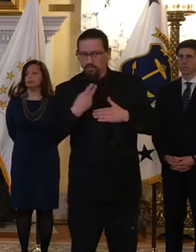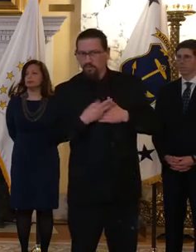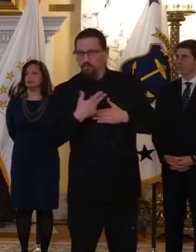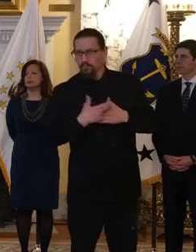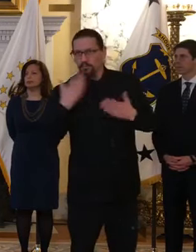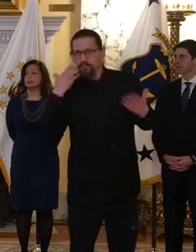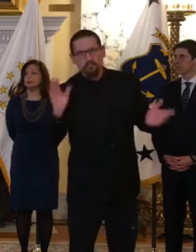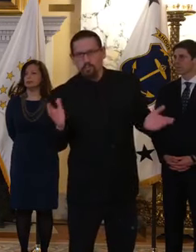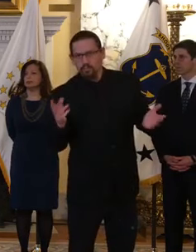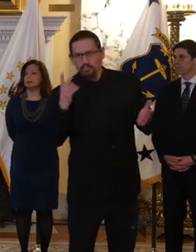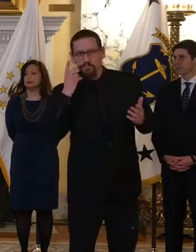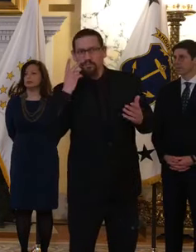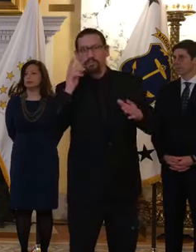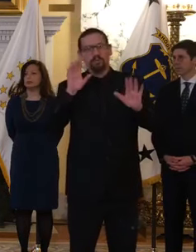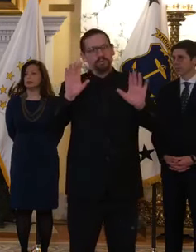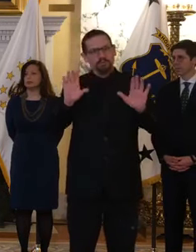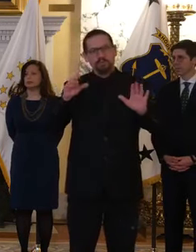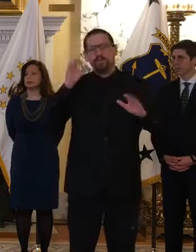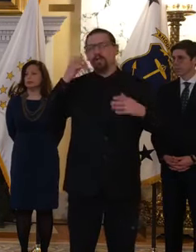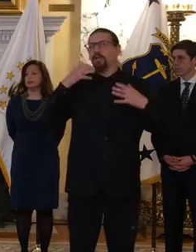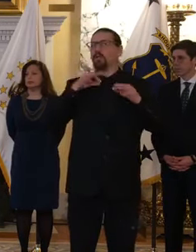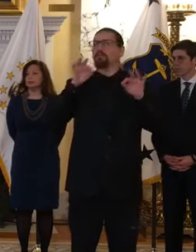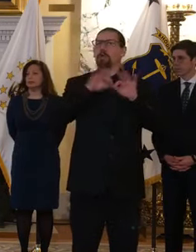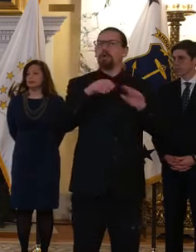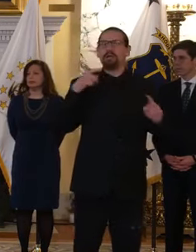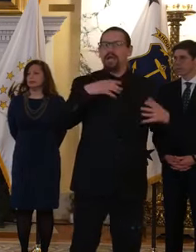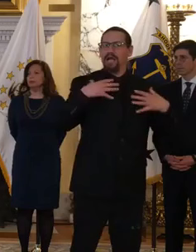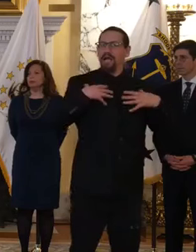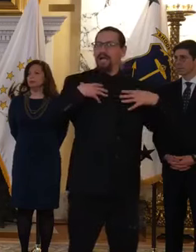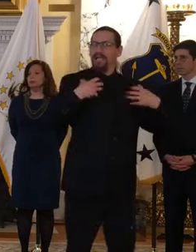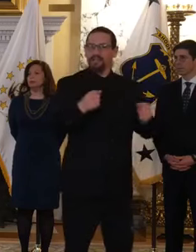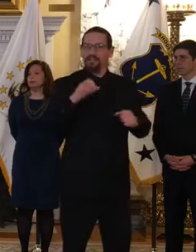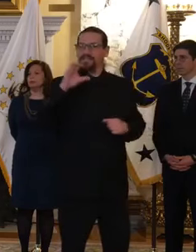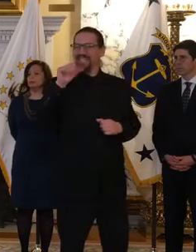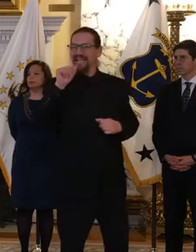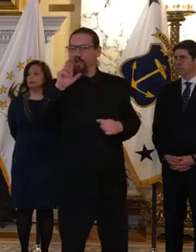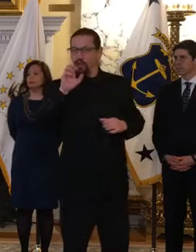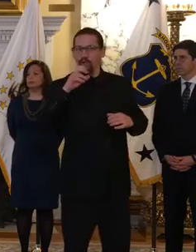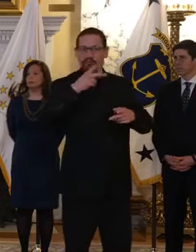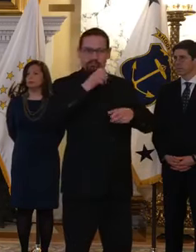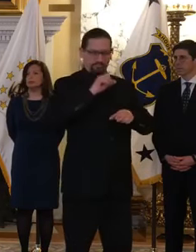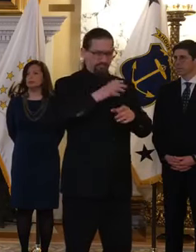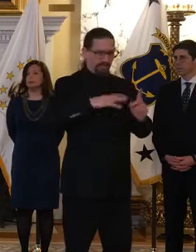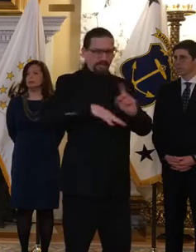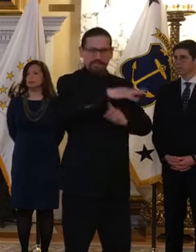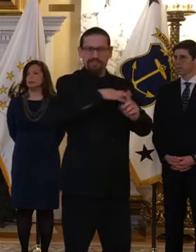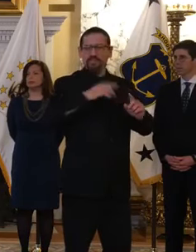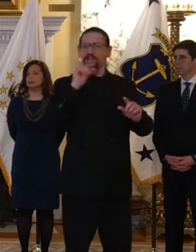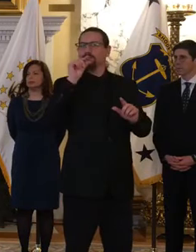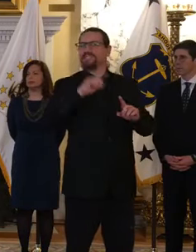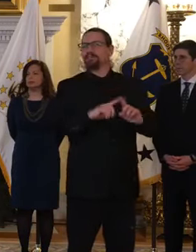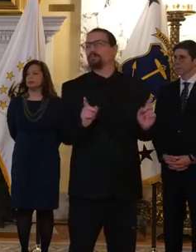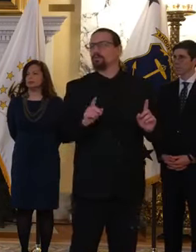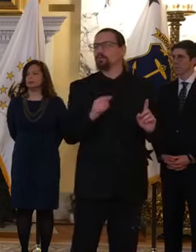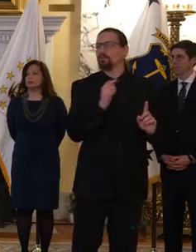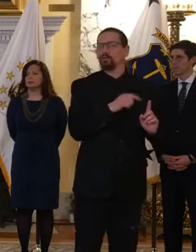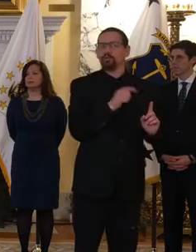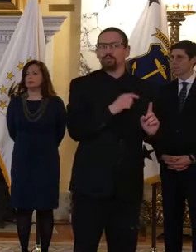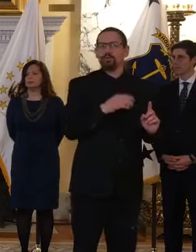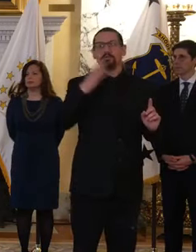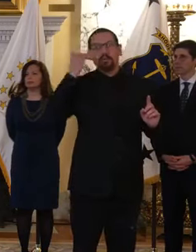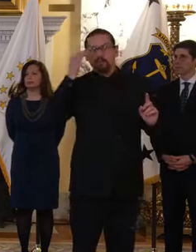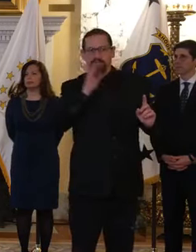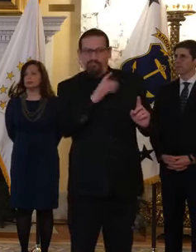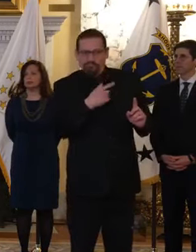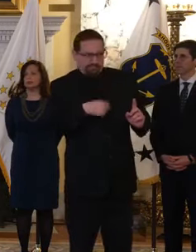need to continue to function, we are approaching the quarantining in a very